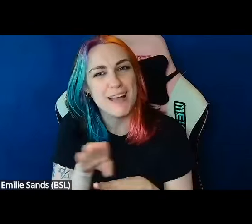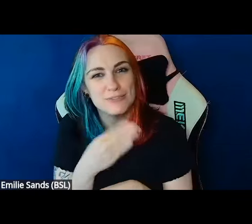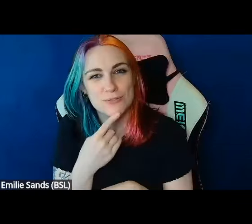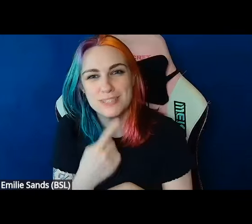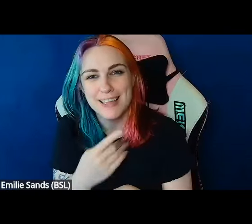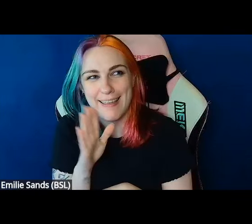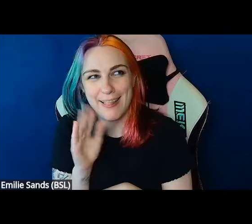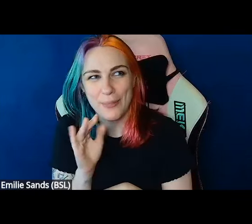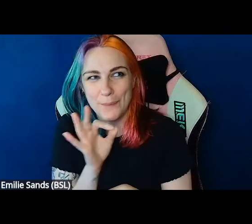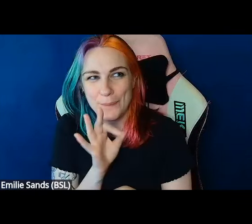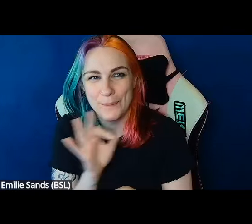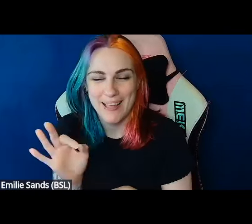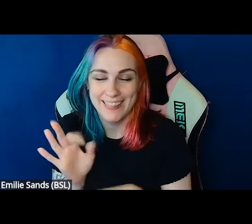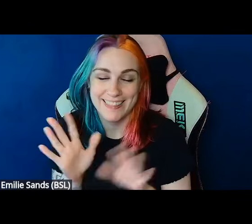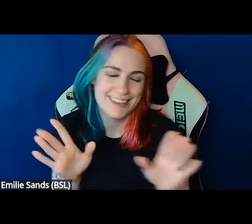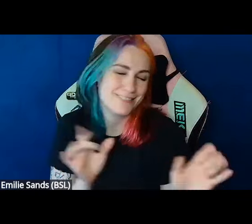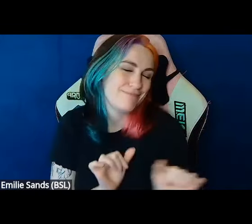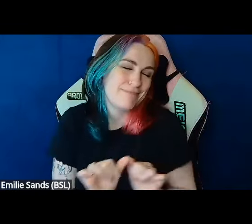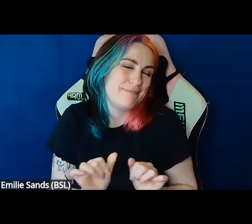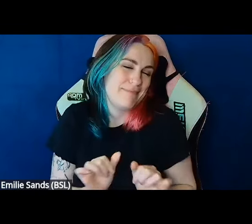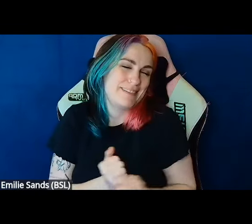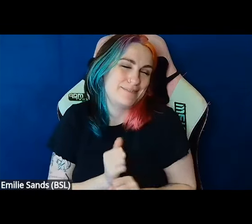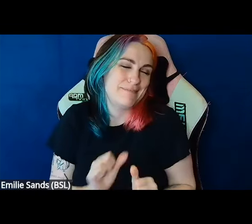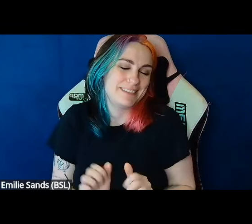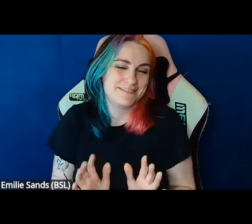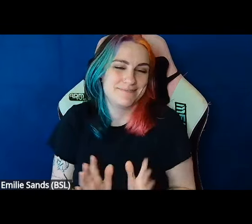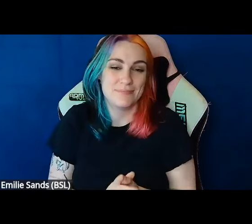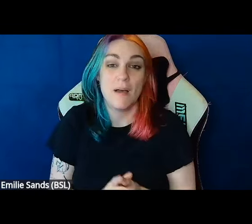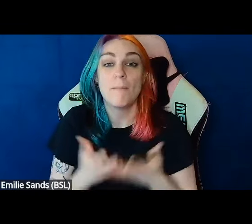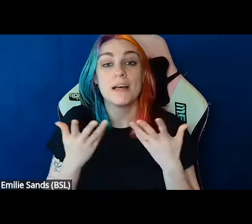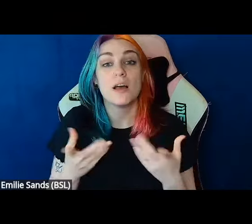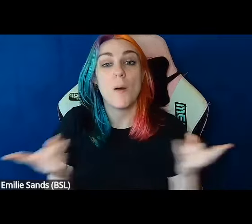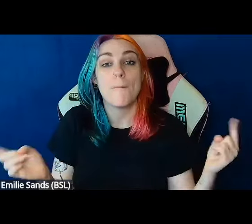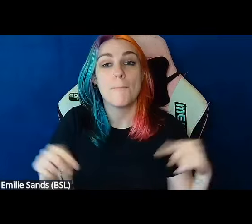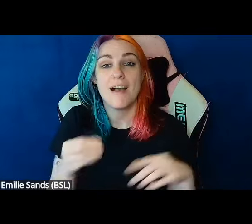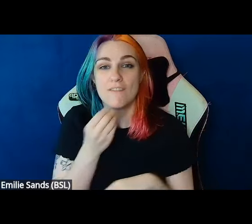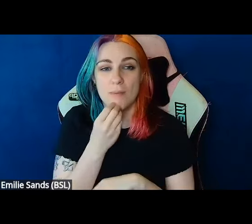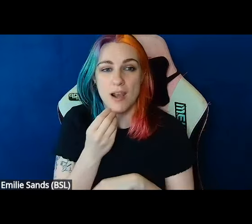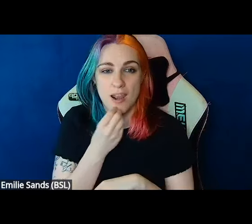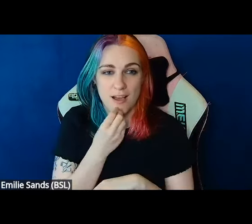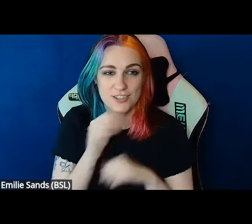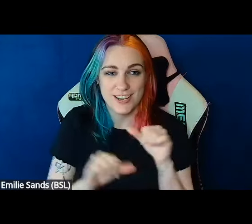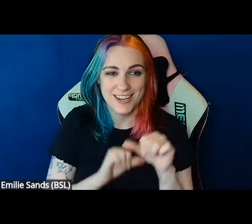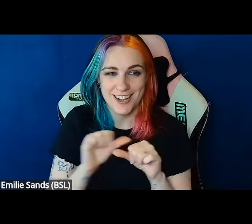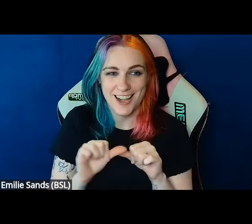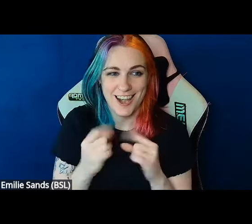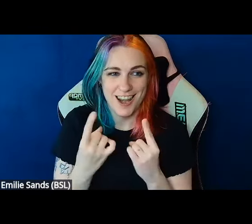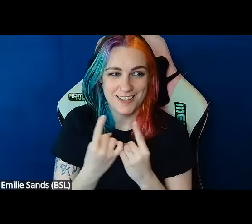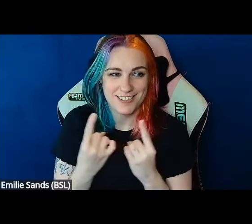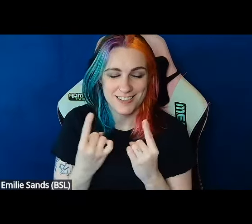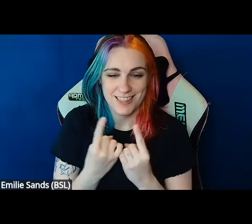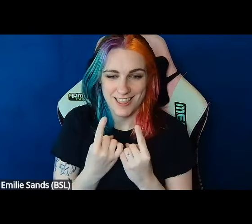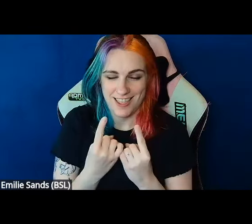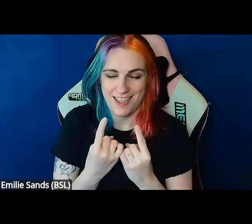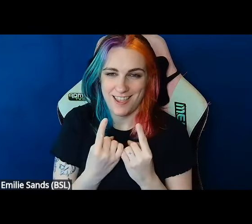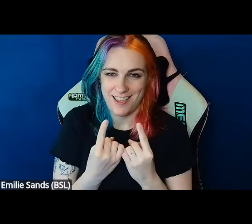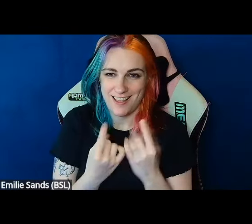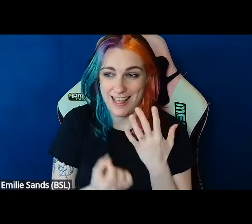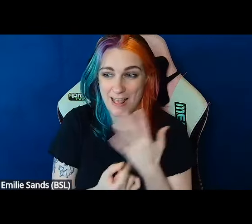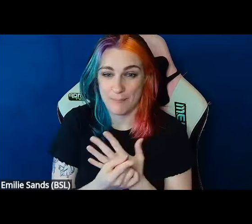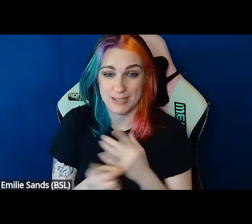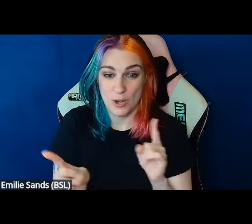here. Well, now that we're back from lunch, the next thing that we're going to have is